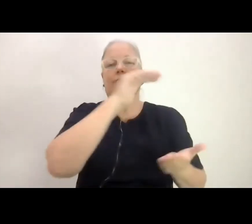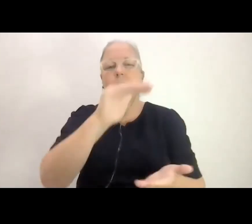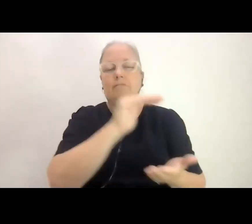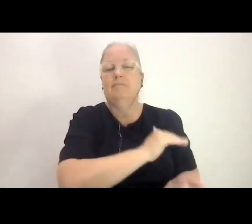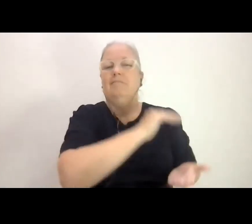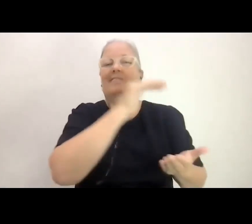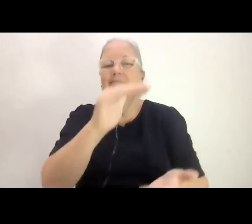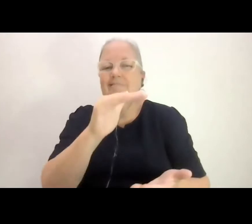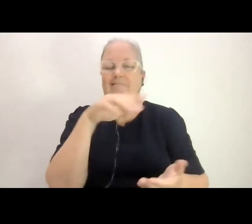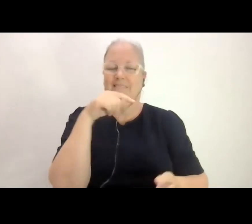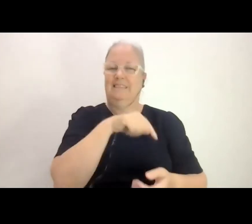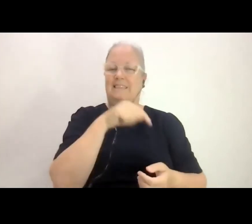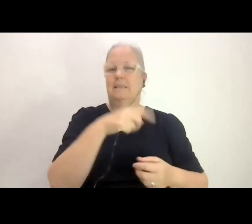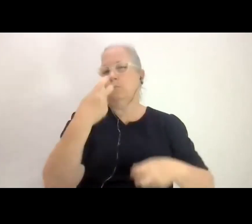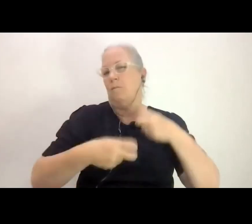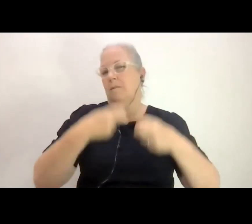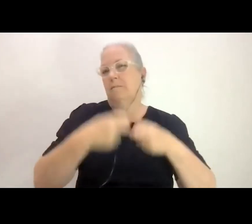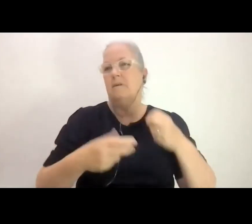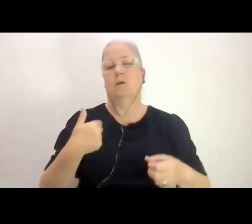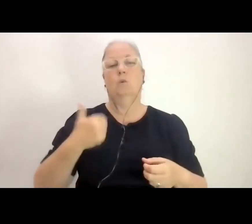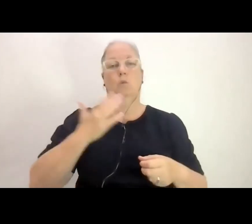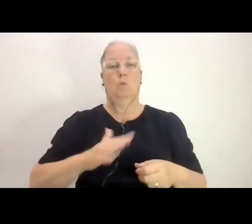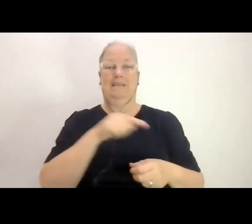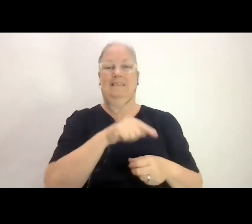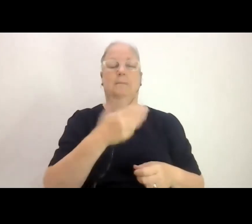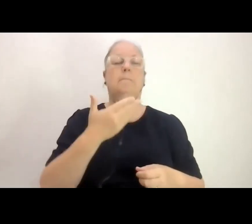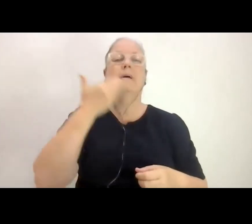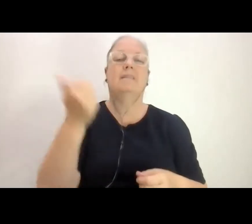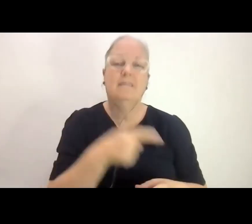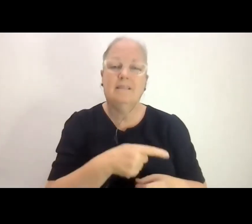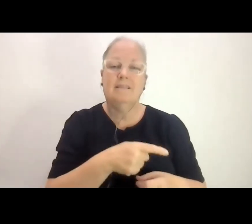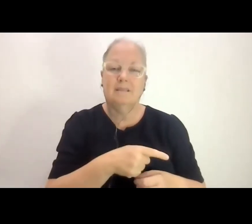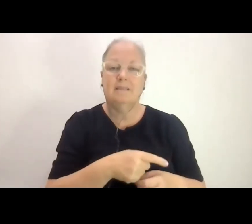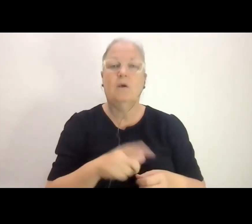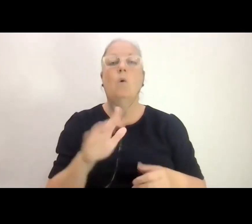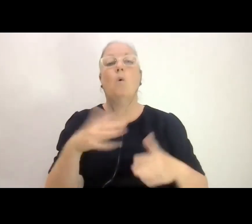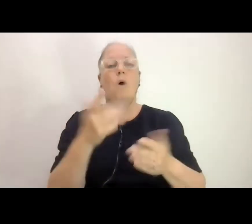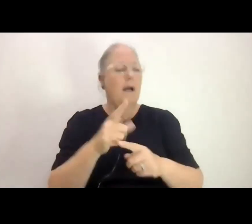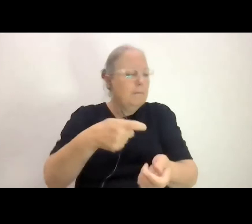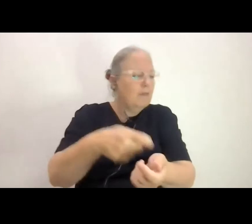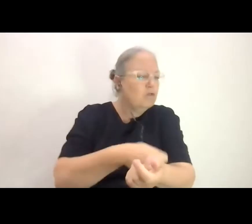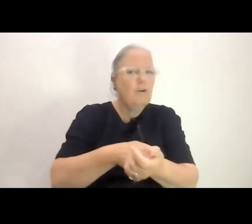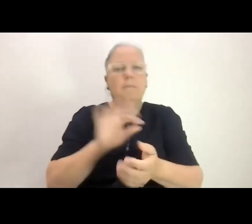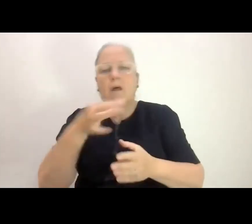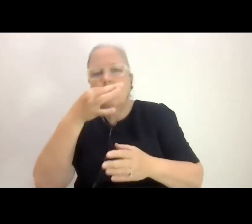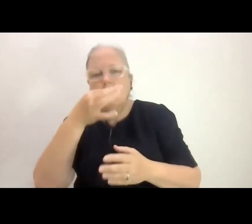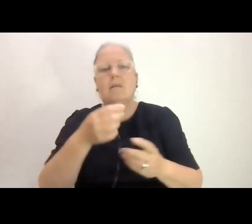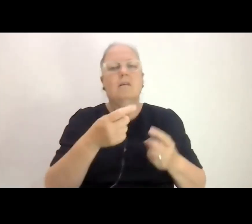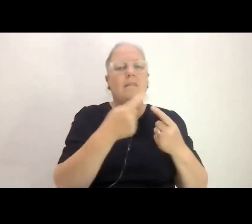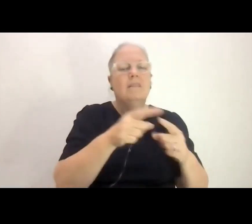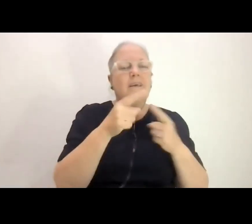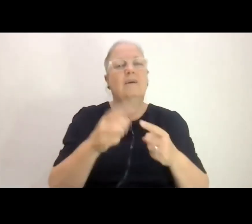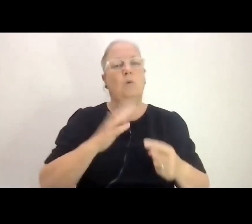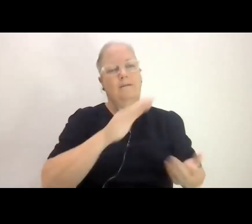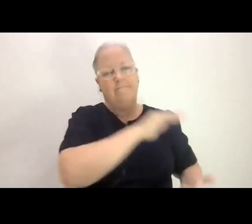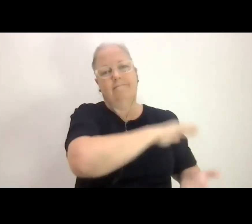stock out and improve the quality of medicine and also equipment. And people also mentioned very clearly from